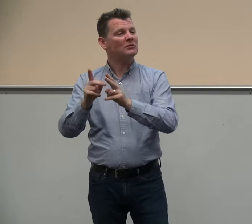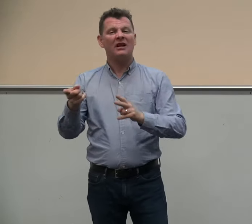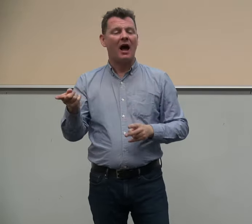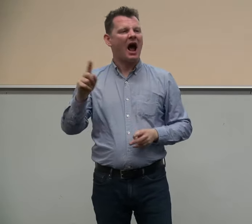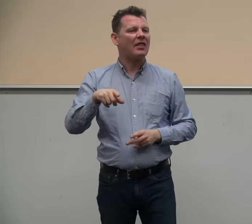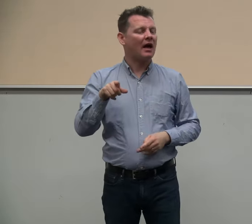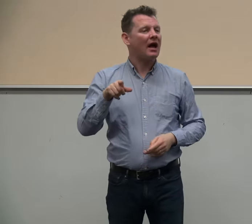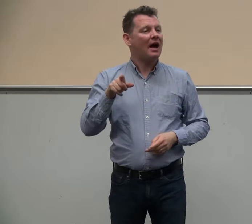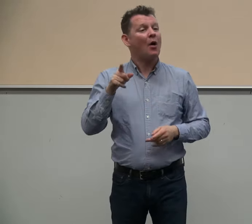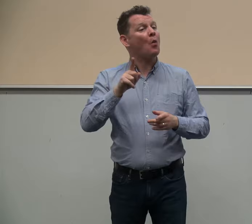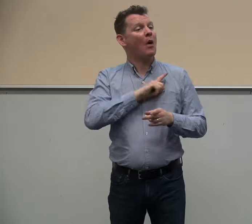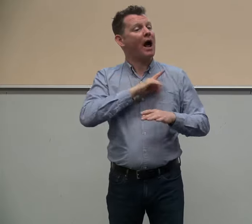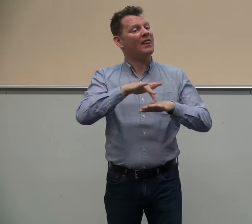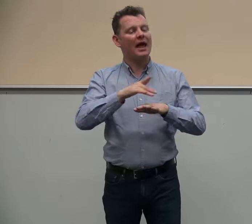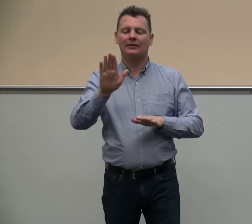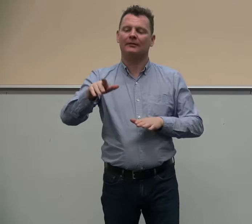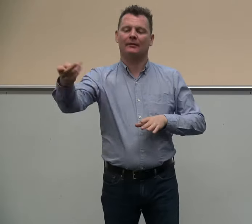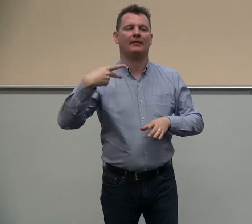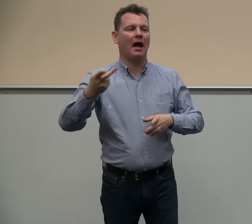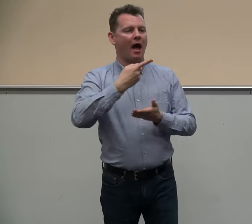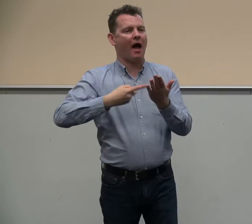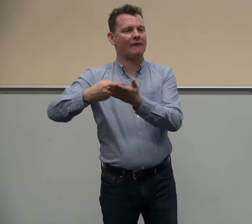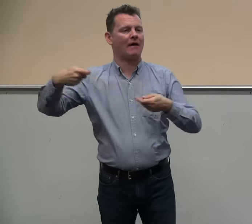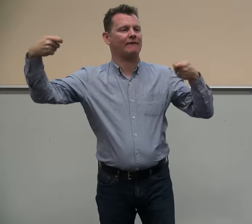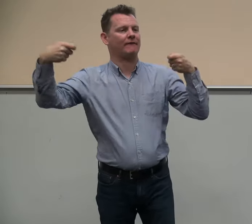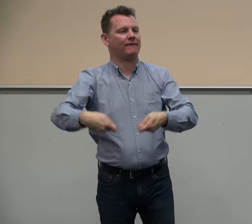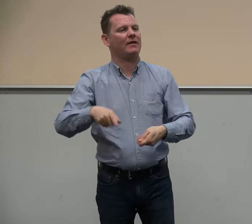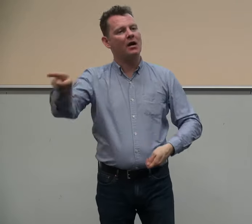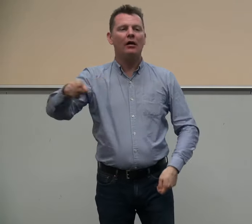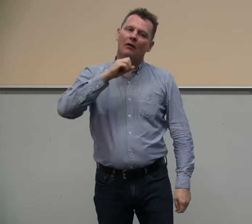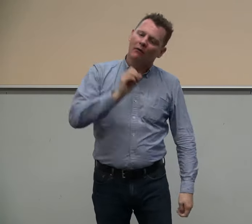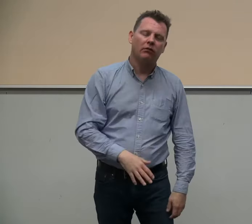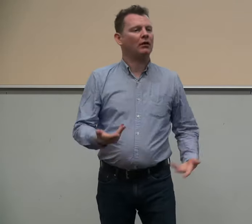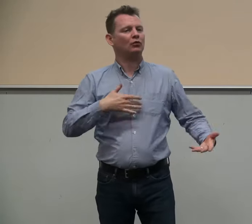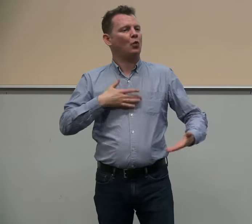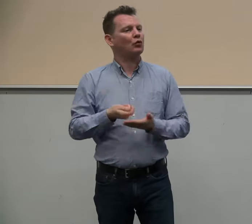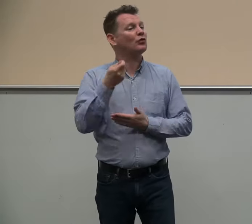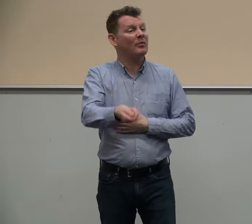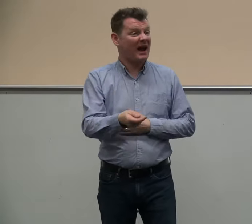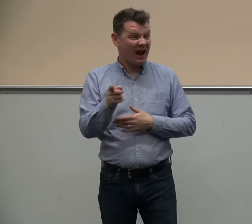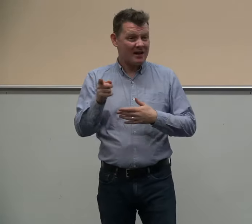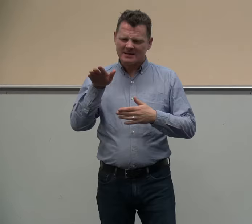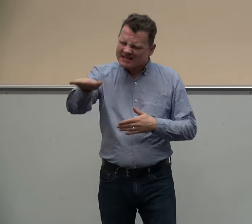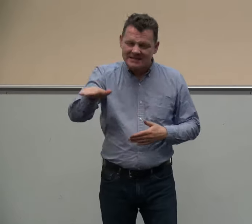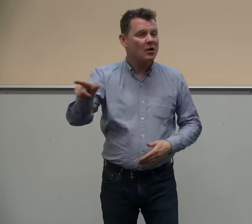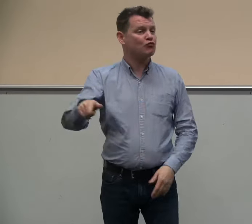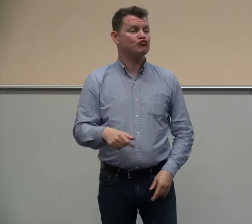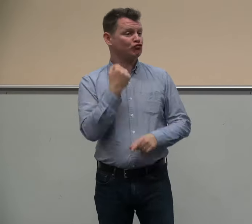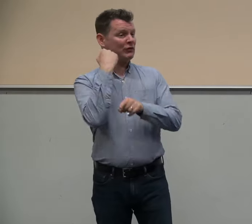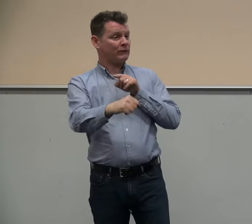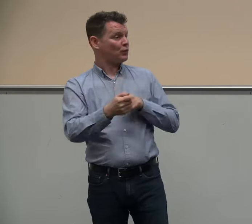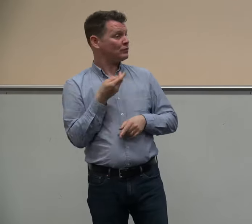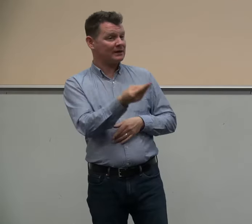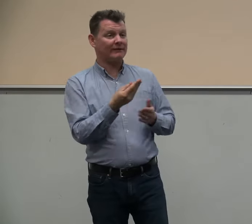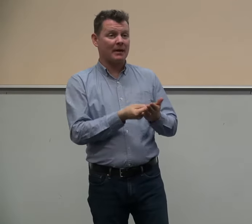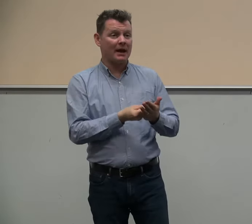they pay half and the theatre that I did the research in pays half, but a lot of them don't give any money to support it. And quite